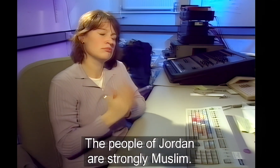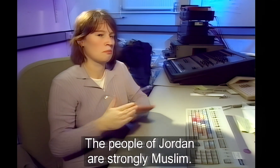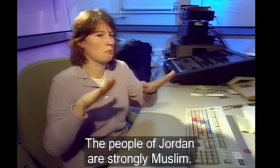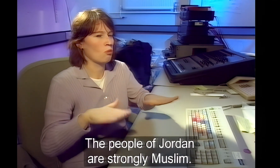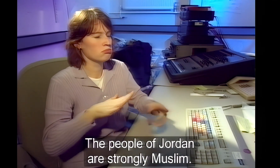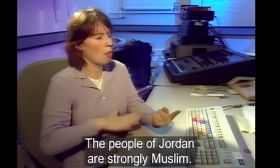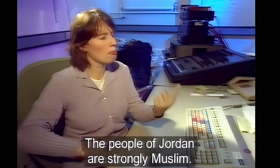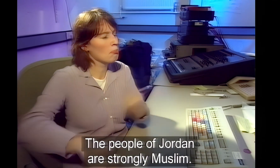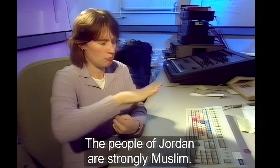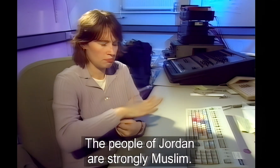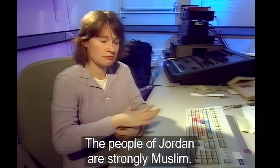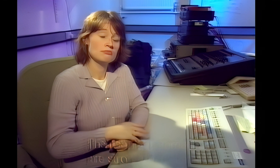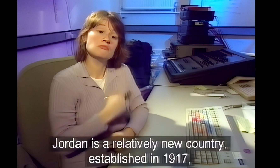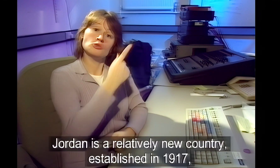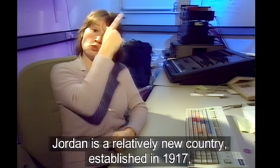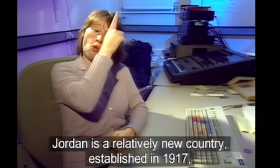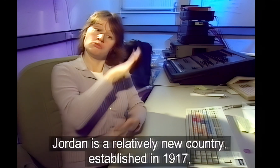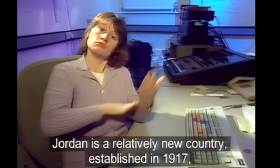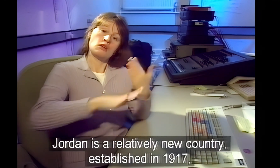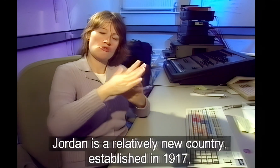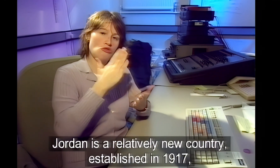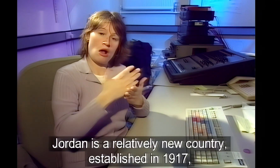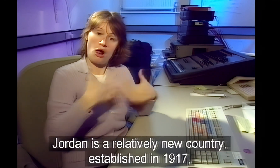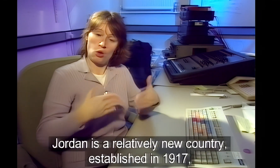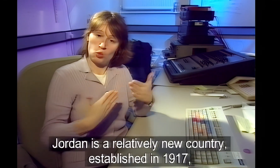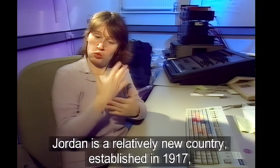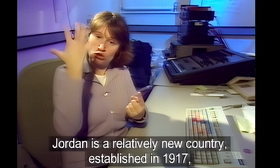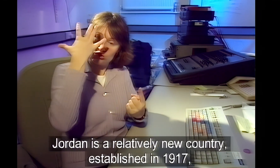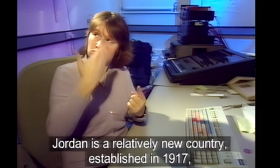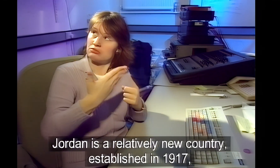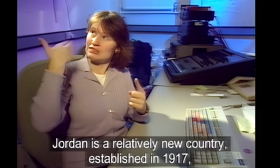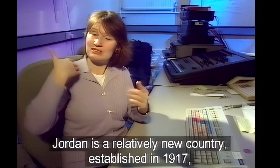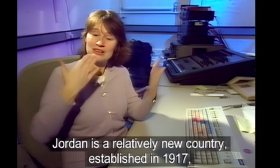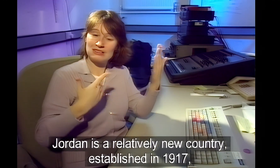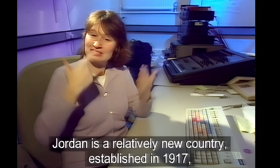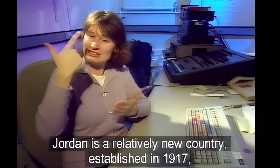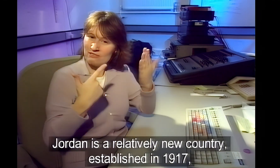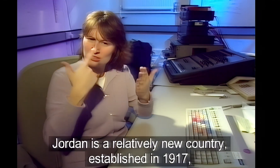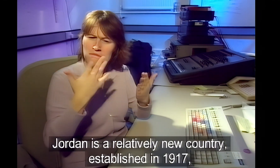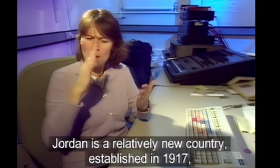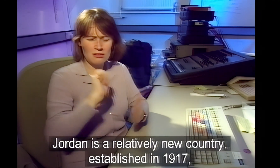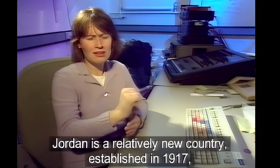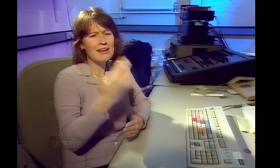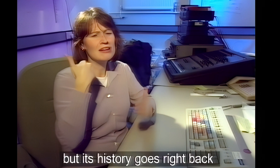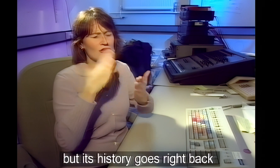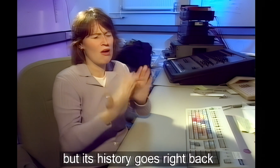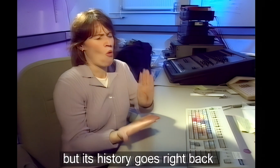The people of Jordan are strongly Muslim. Jordan is a relatively new country, established in